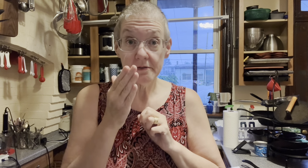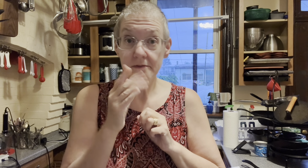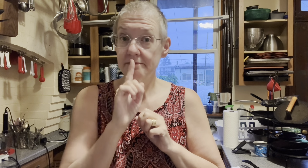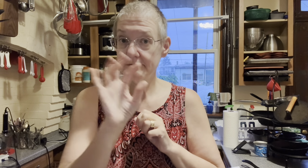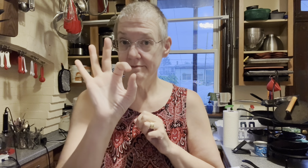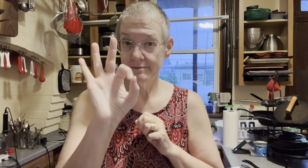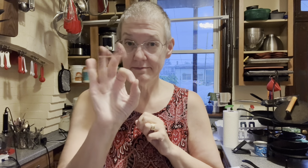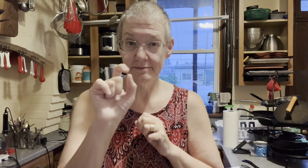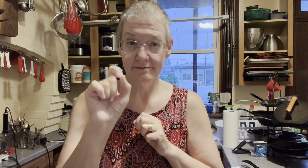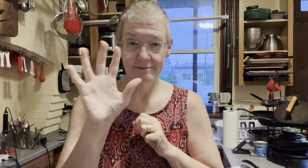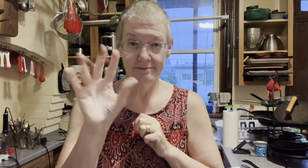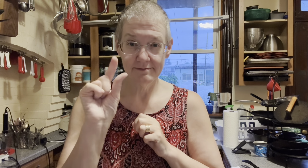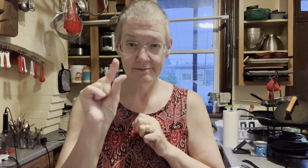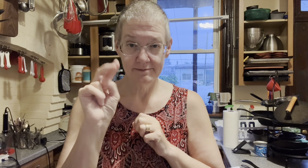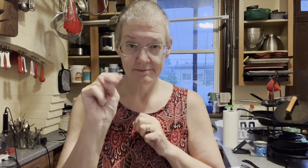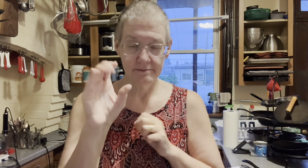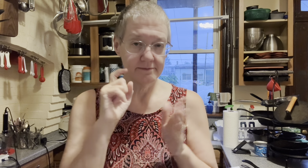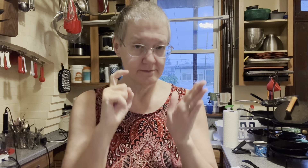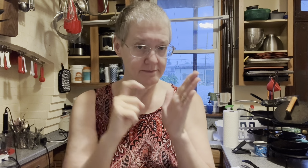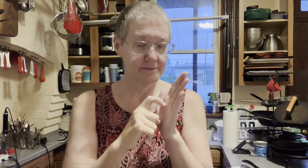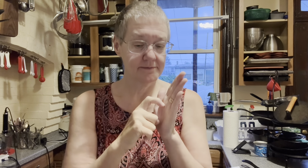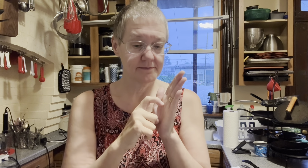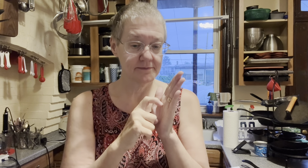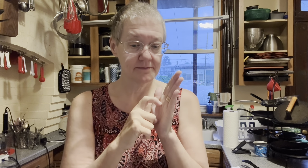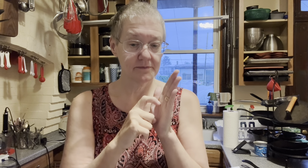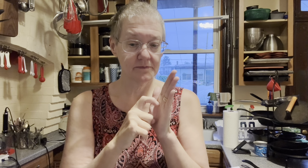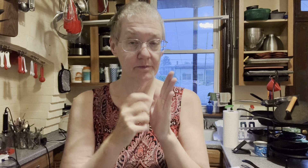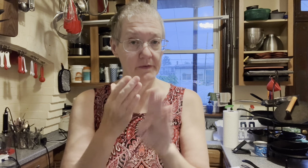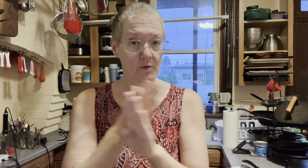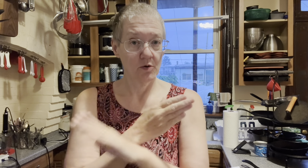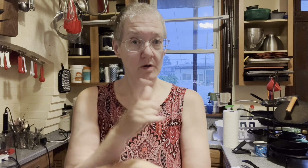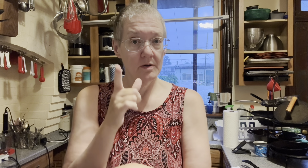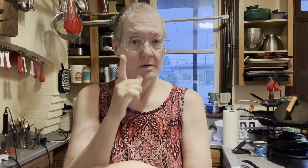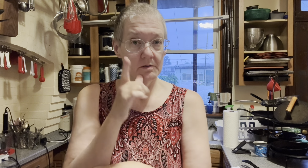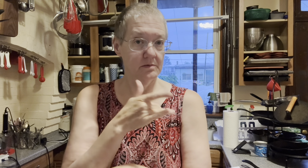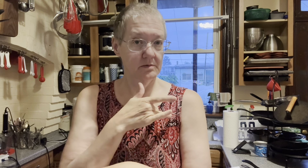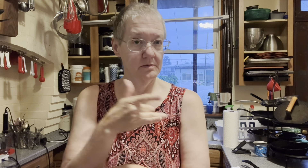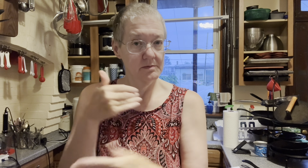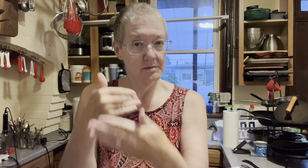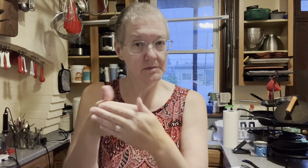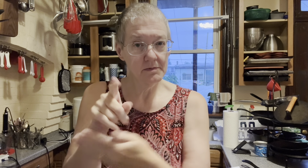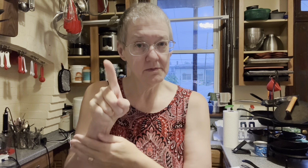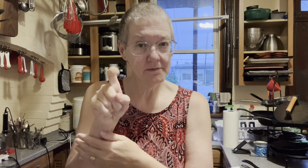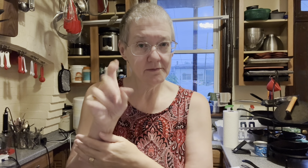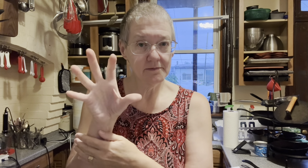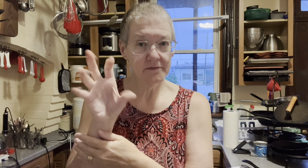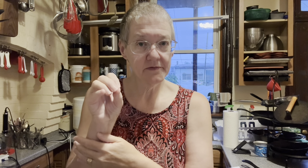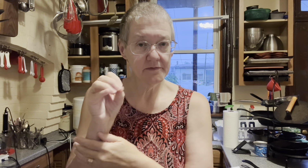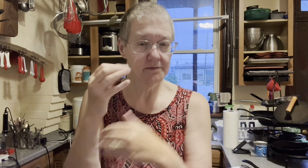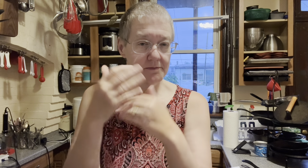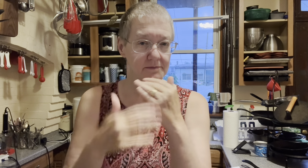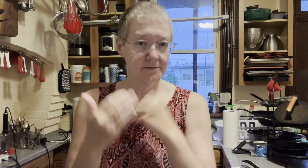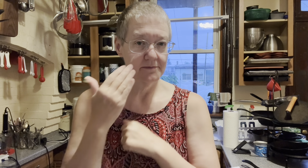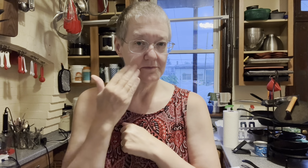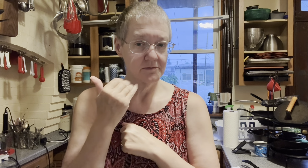on it. And breakfast is going to be 9.5 grams of net carbs because I've noticed that his blood sugar before lunch tends to be close